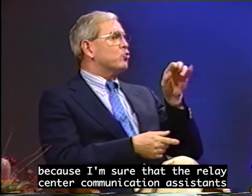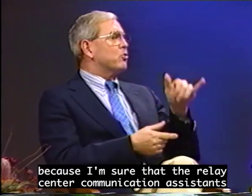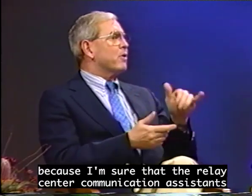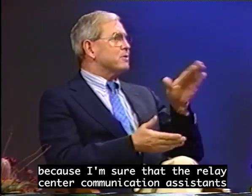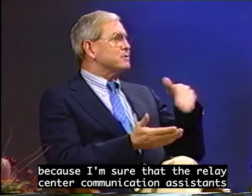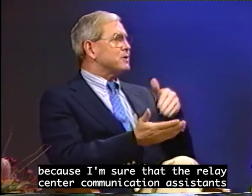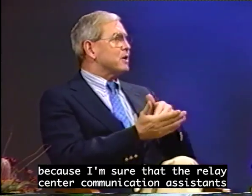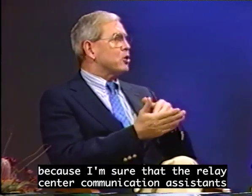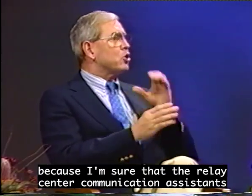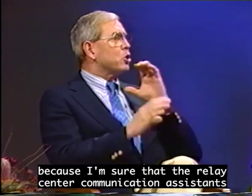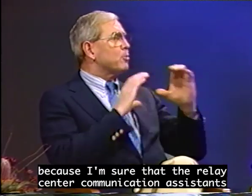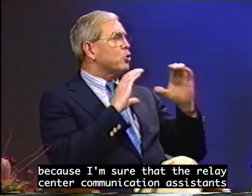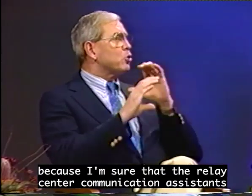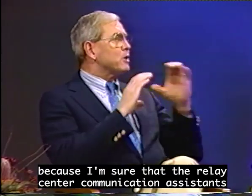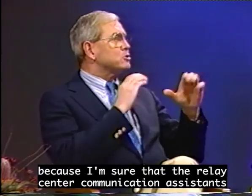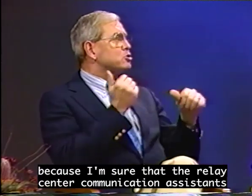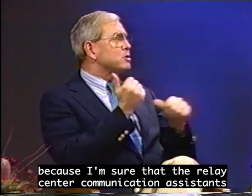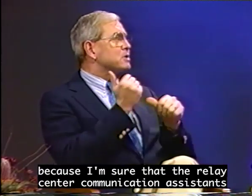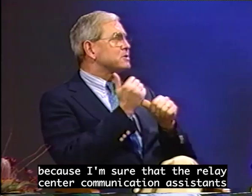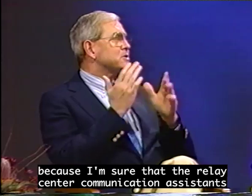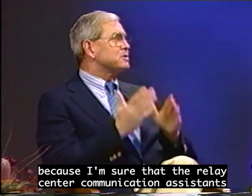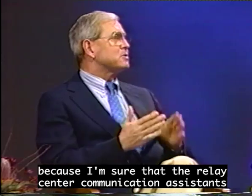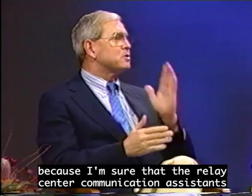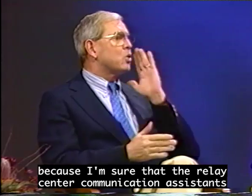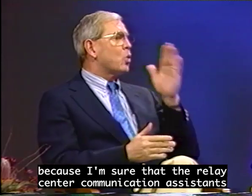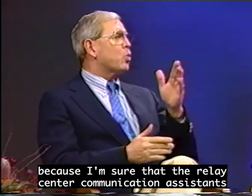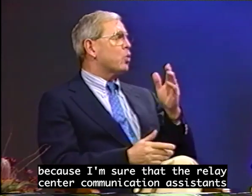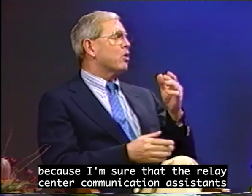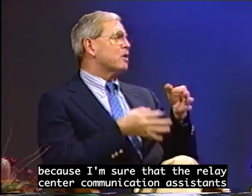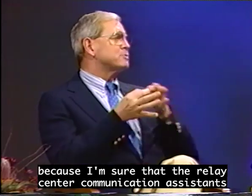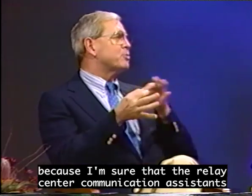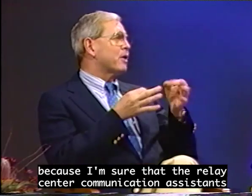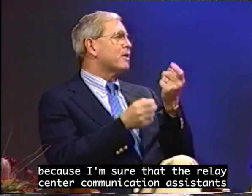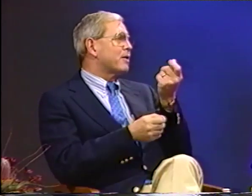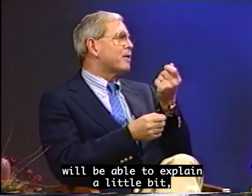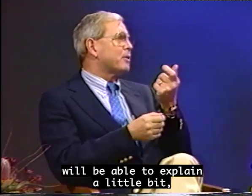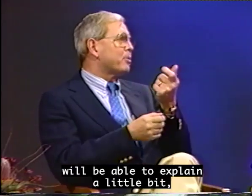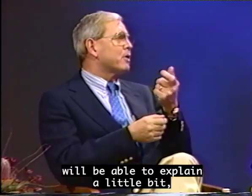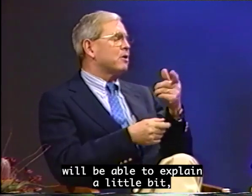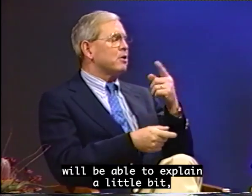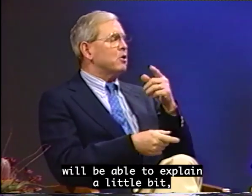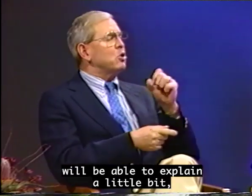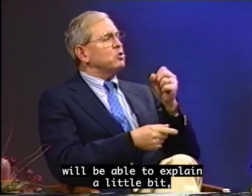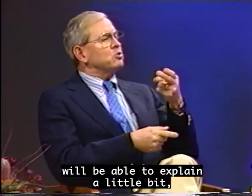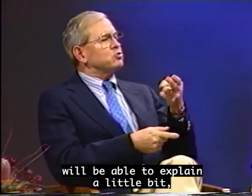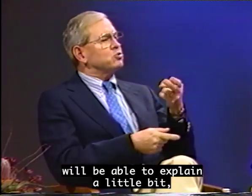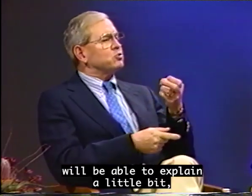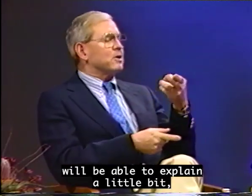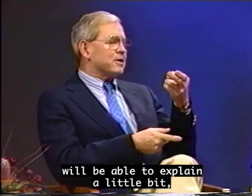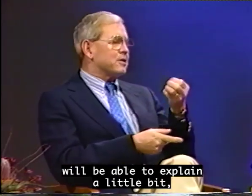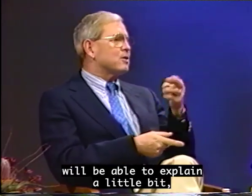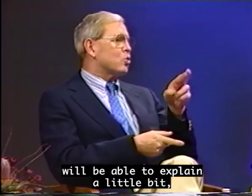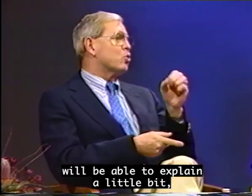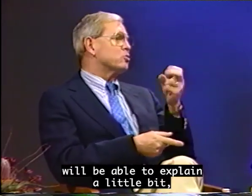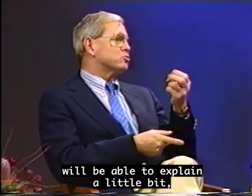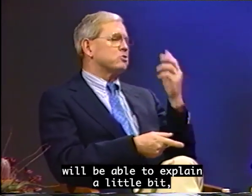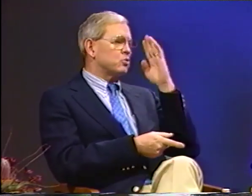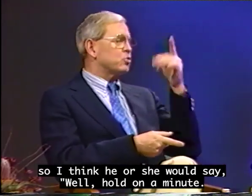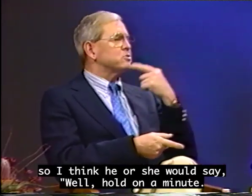because I'm sure that the relay center communication assistants will be able to explain a little bit.